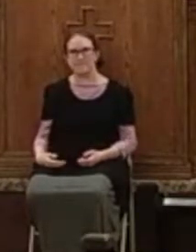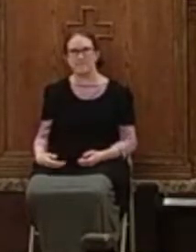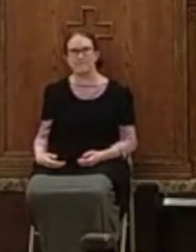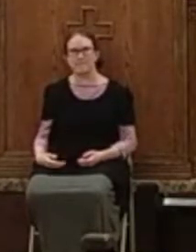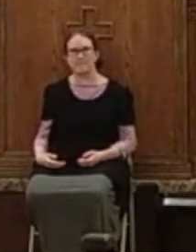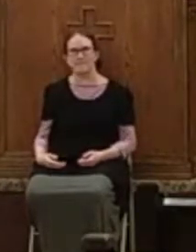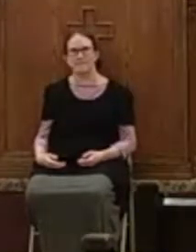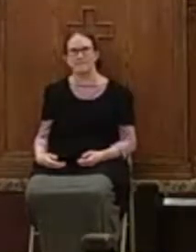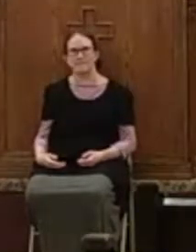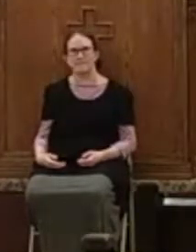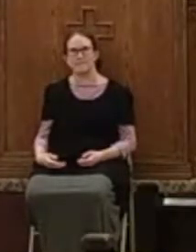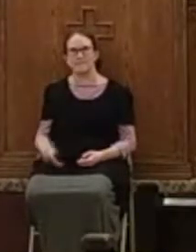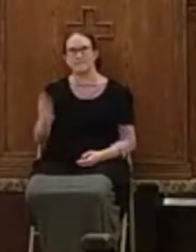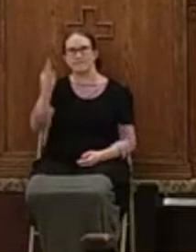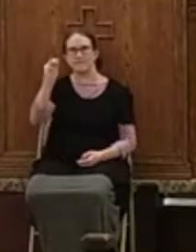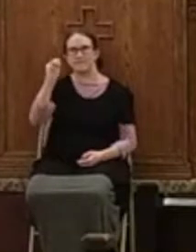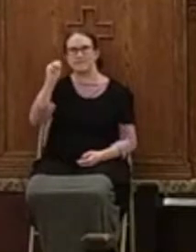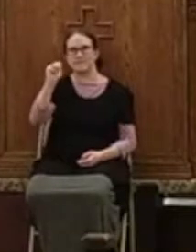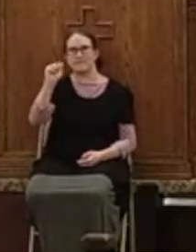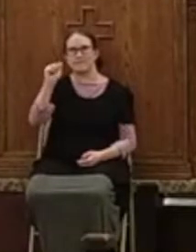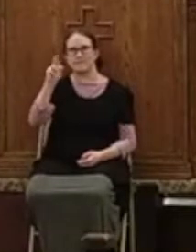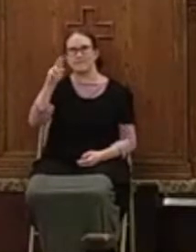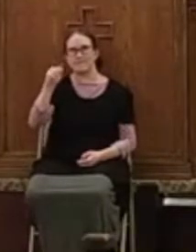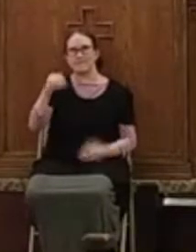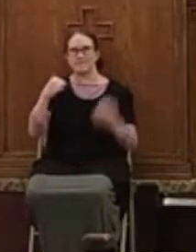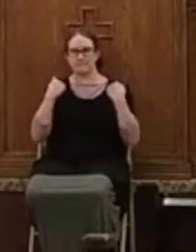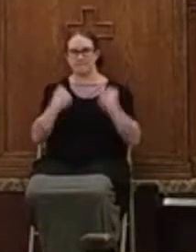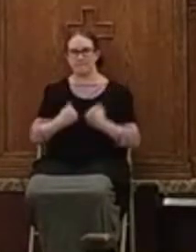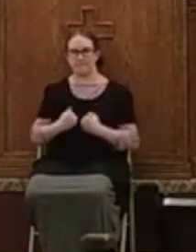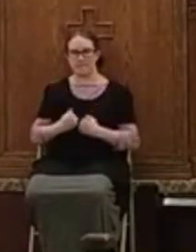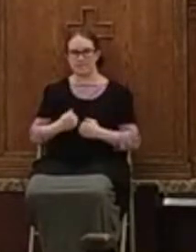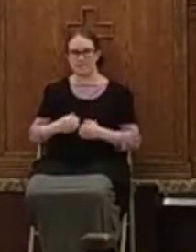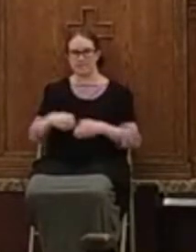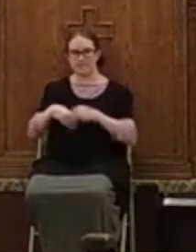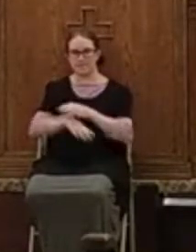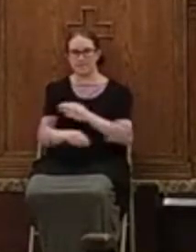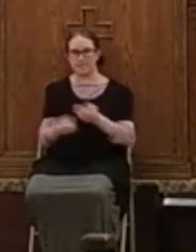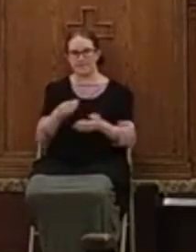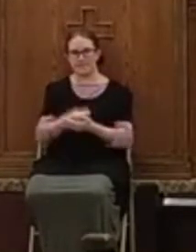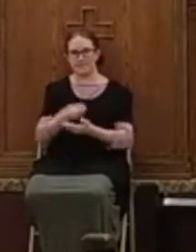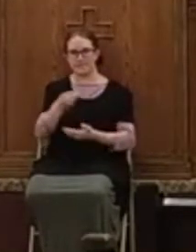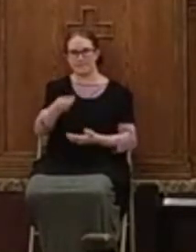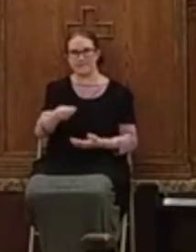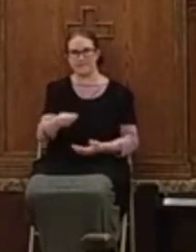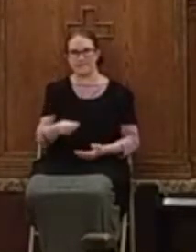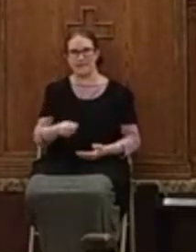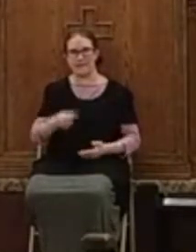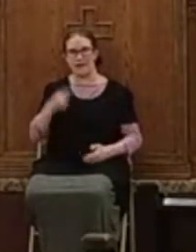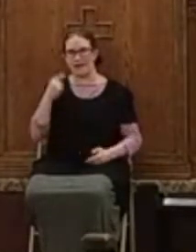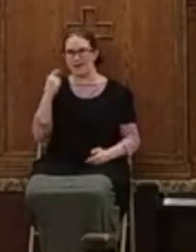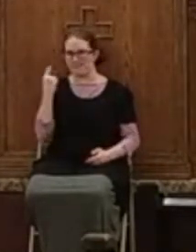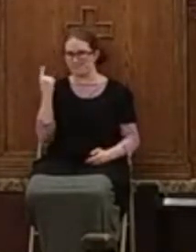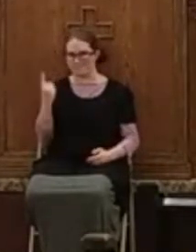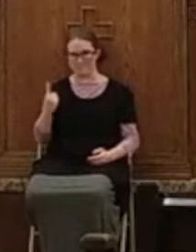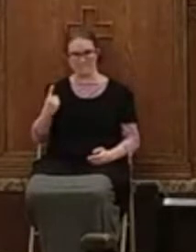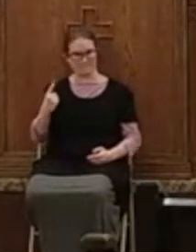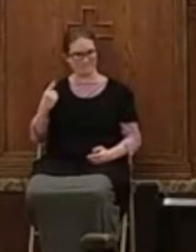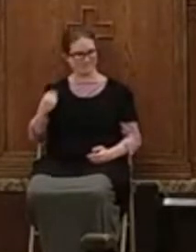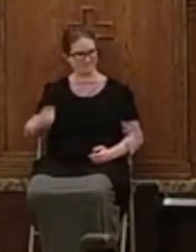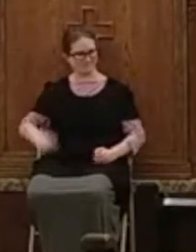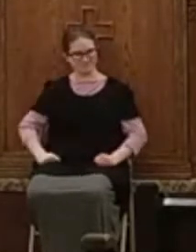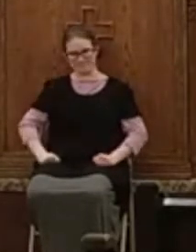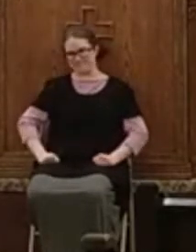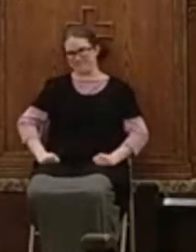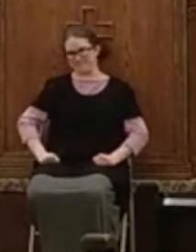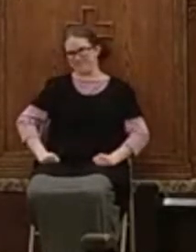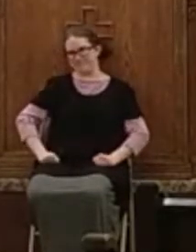When I put my Kmart vest on and I walked in that store, I was somebody. I